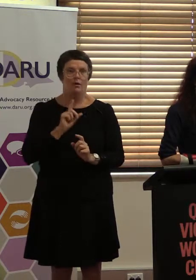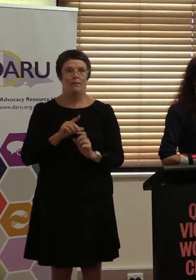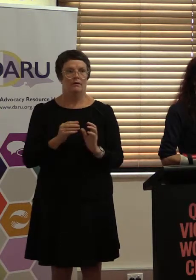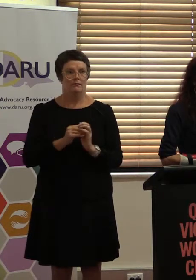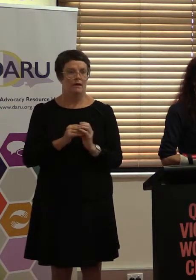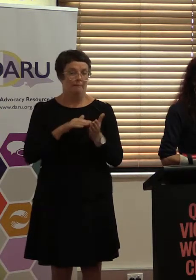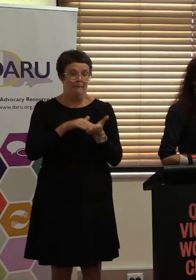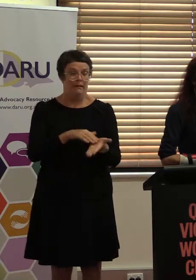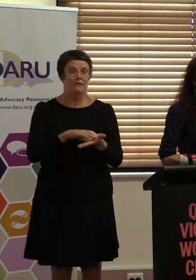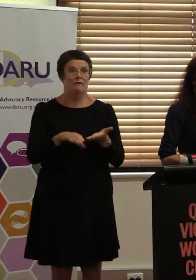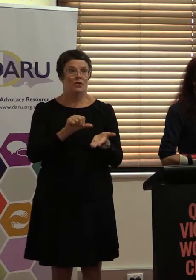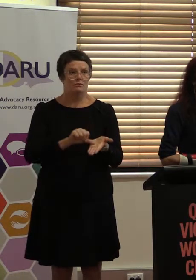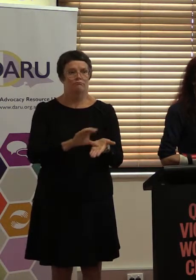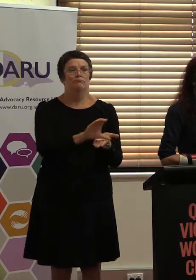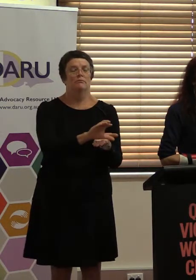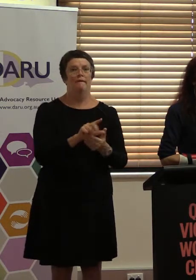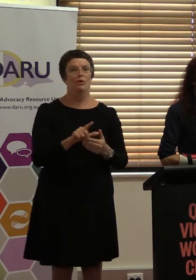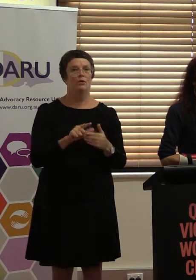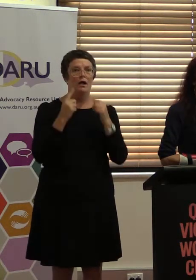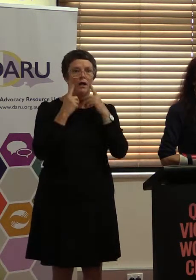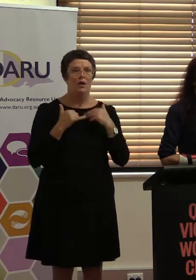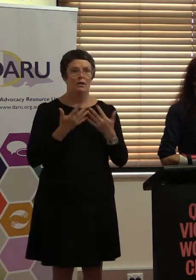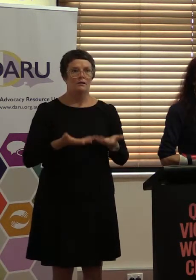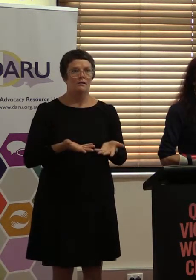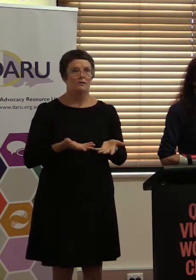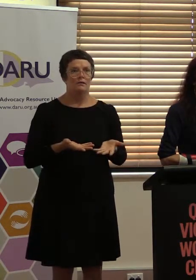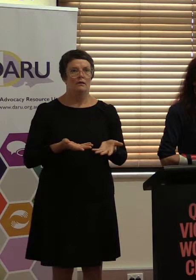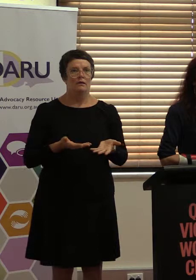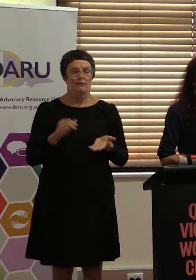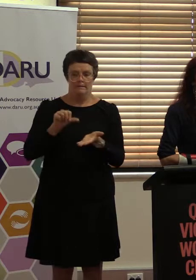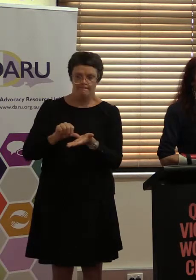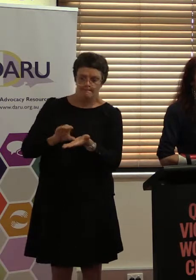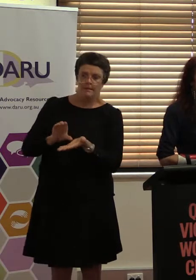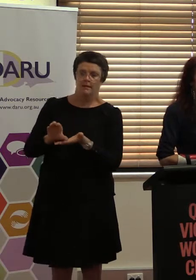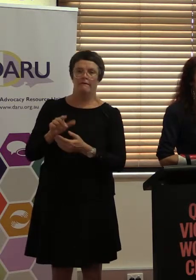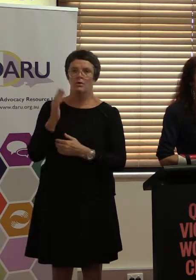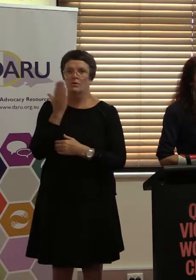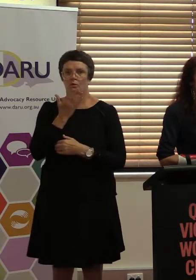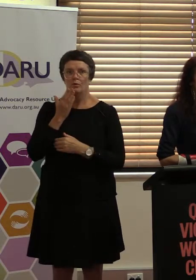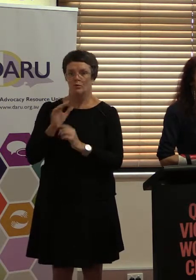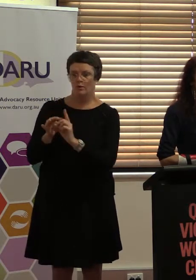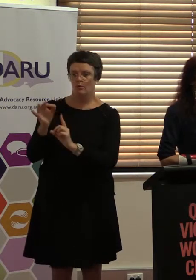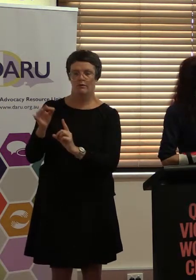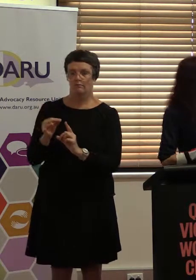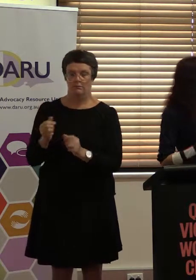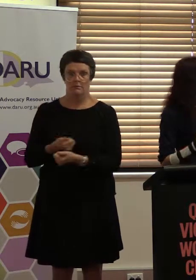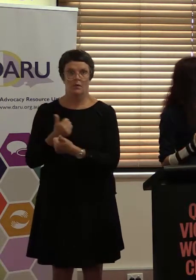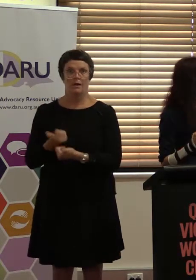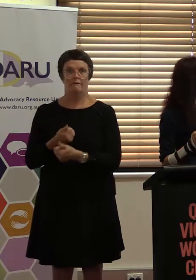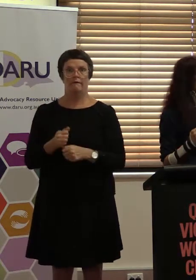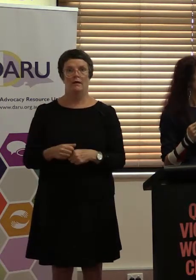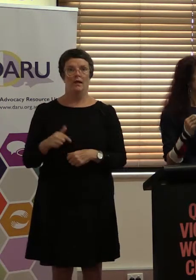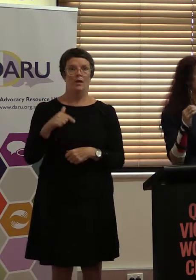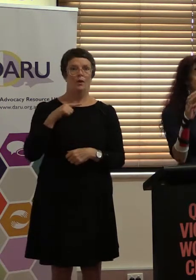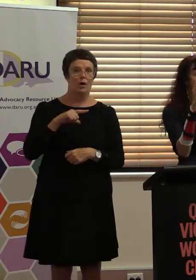budget, and clearly the budgets for schools are not enough. Why no one at the Department of Education has